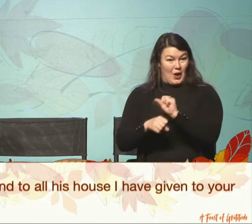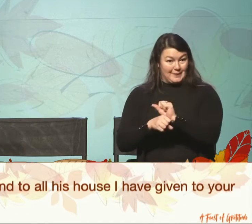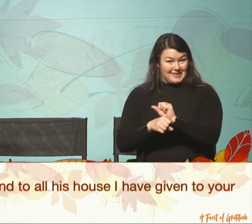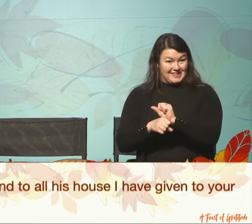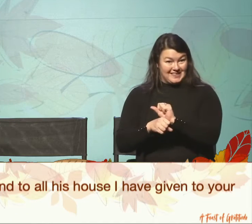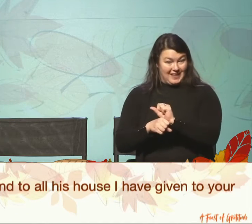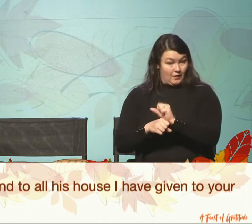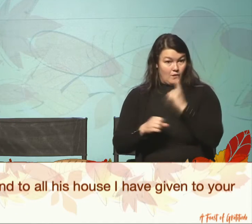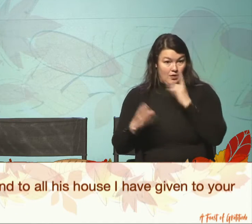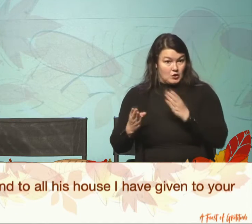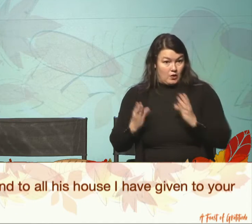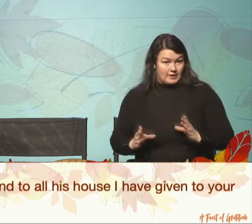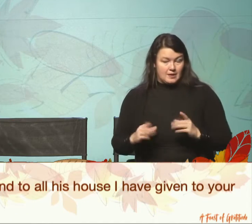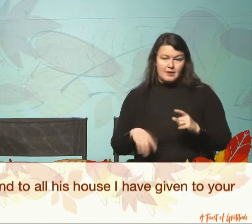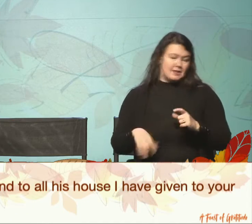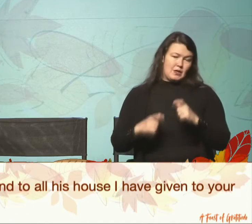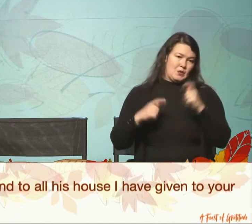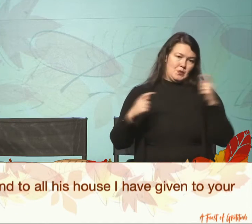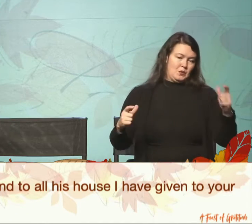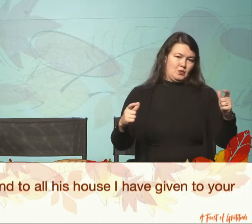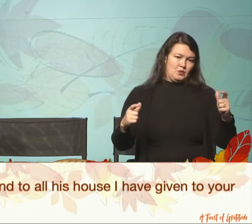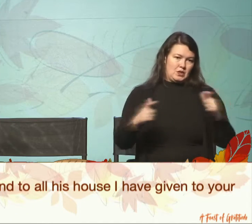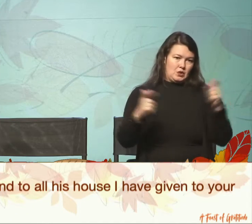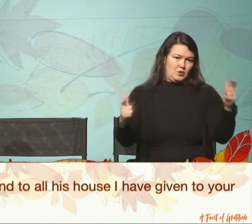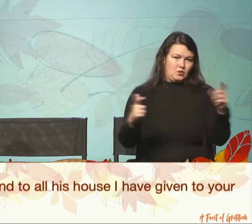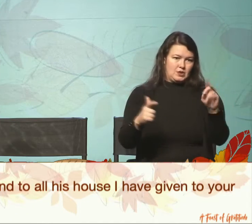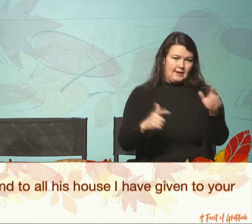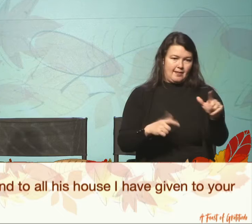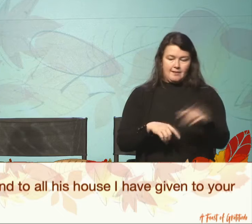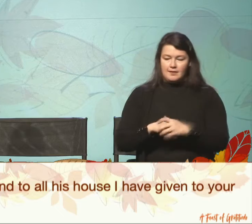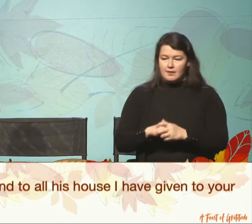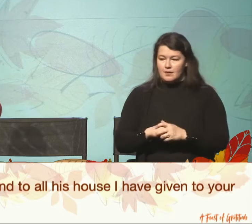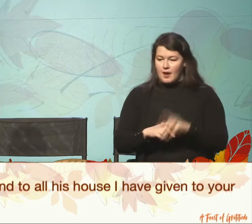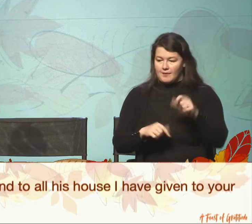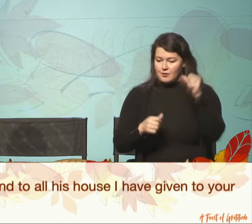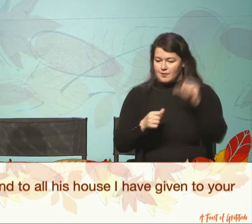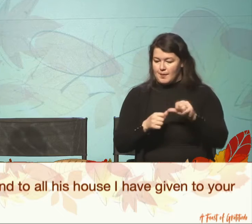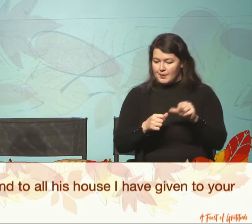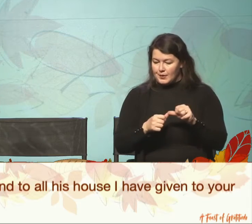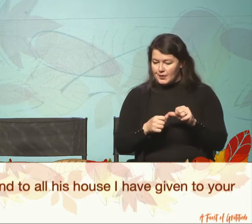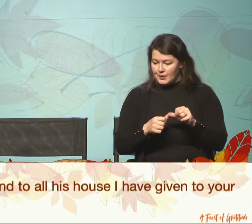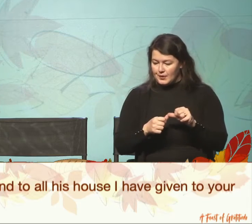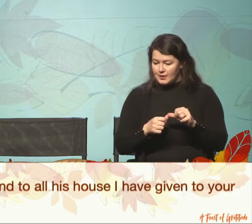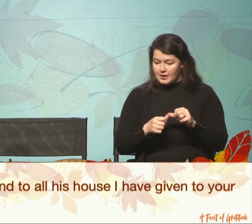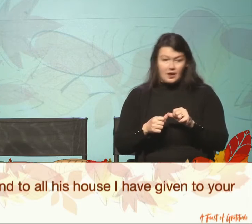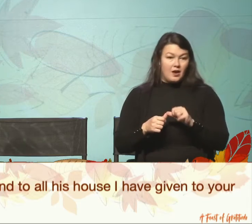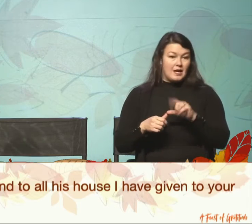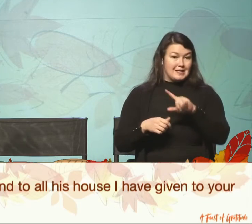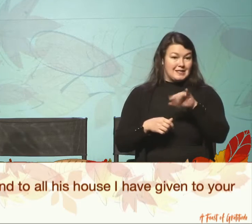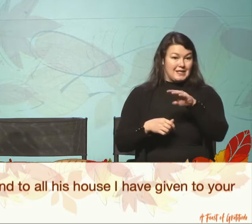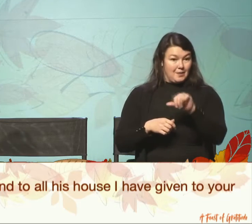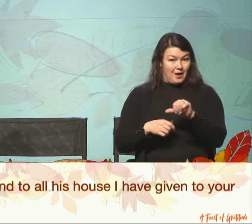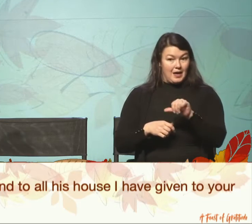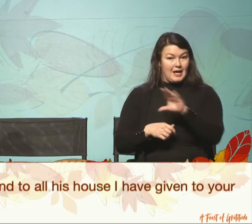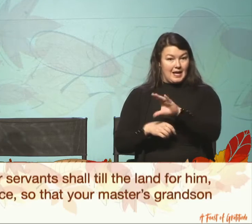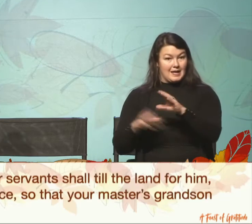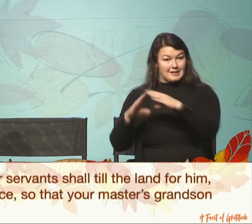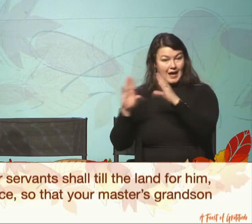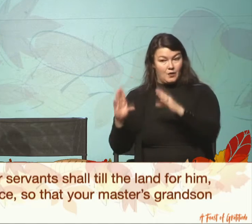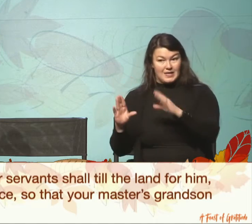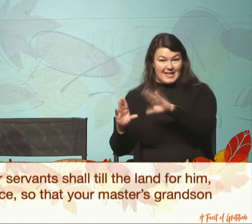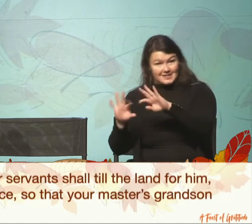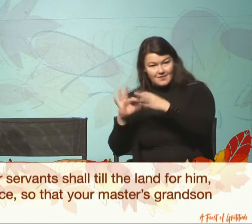and this is a big deal, right? I mean, we think, we have to just remember, like, this now means all of Ziba's household is provided